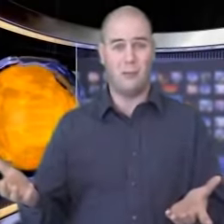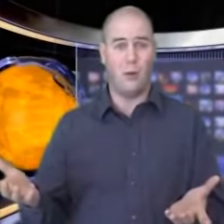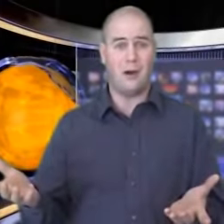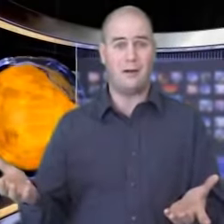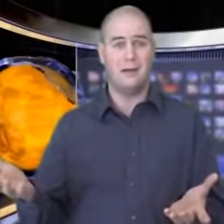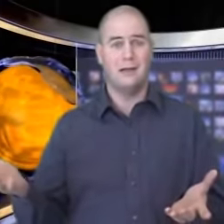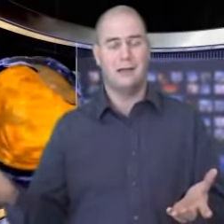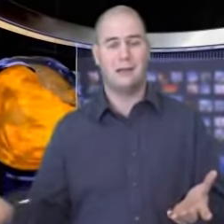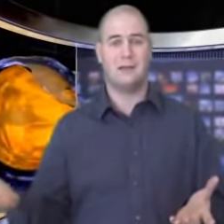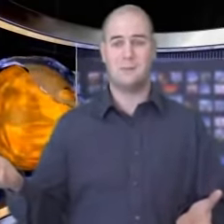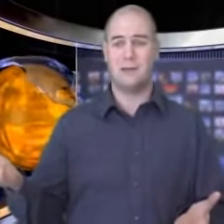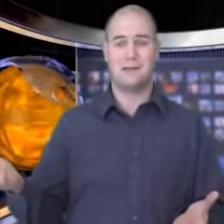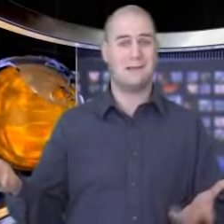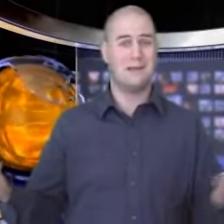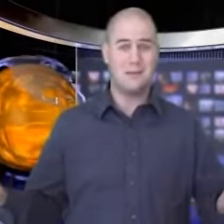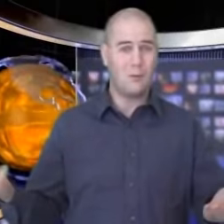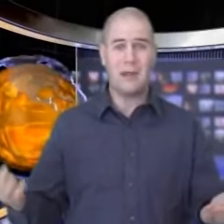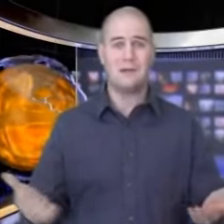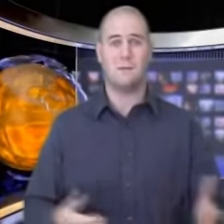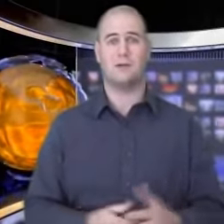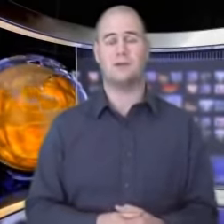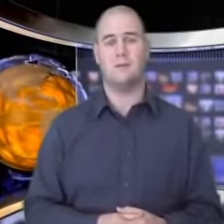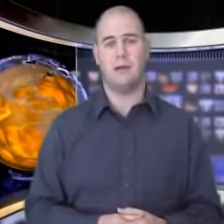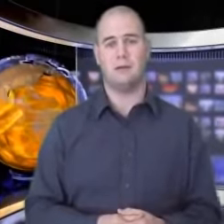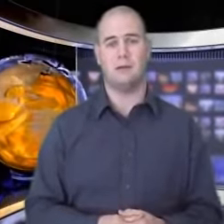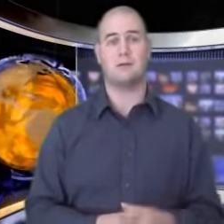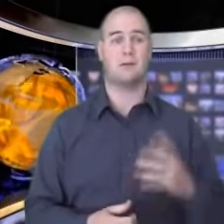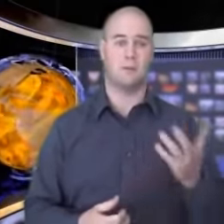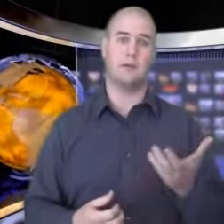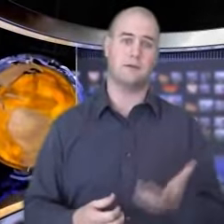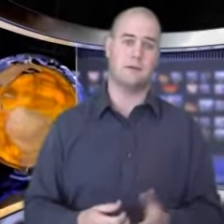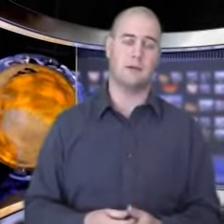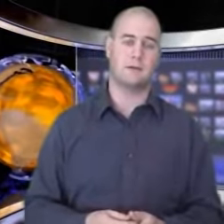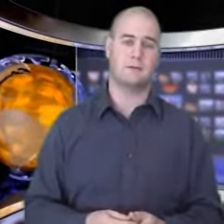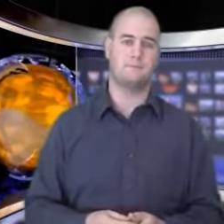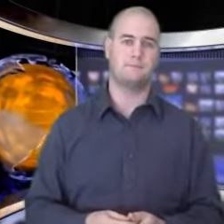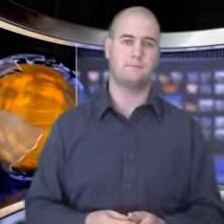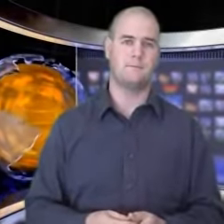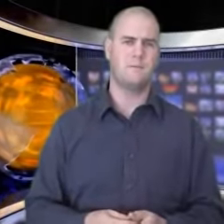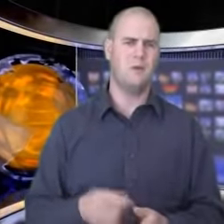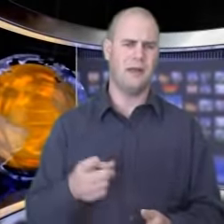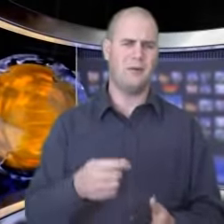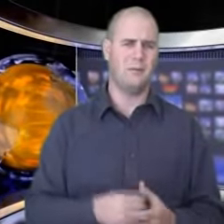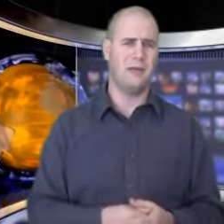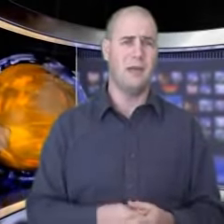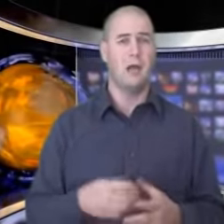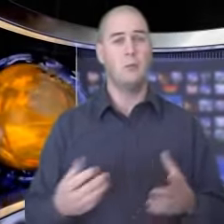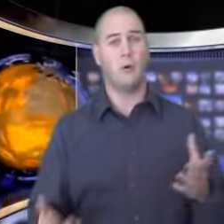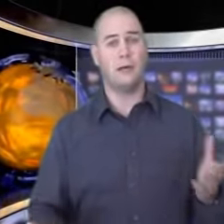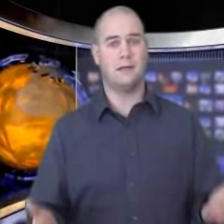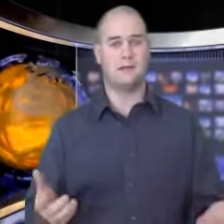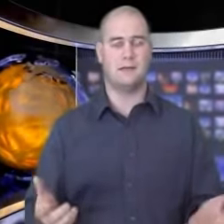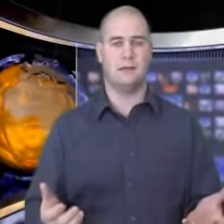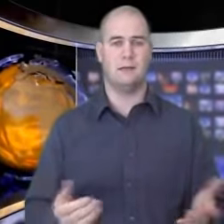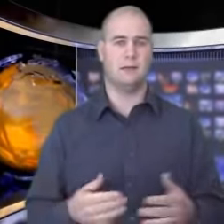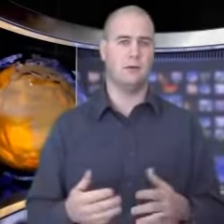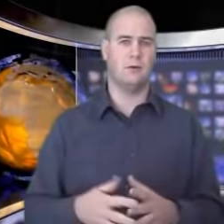of water that it displaces doesn't weigh as much as the metal does, so the metal sinks. Well, that would be buoyancy, dealing with